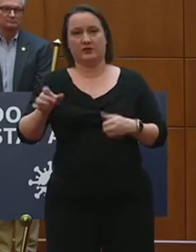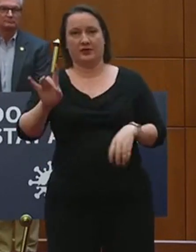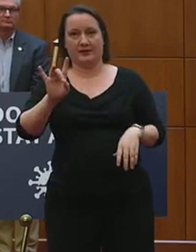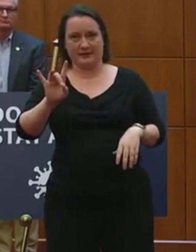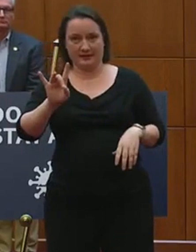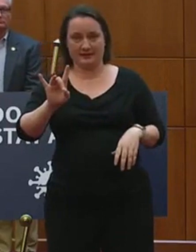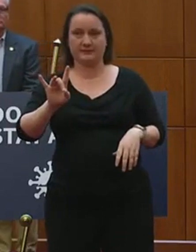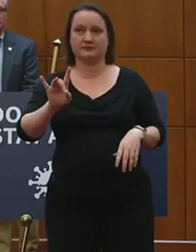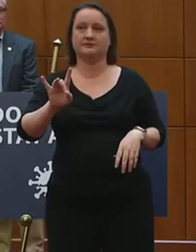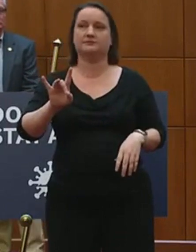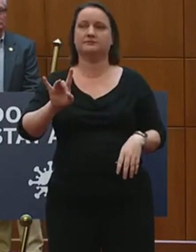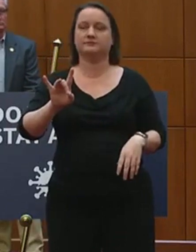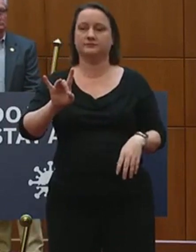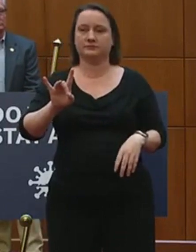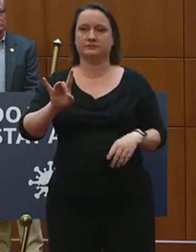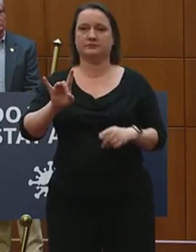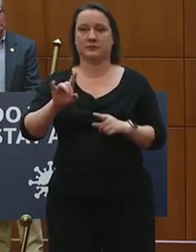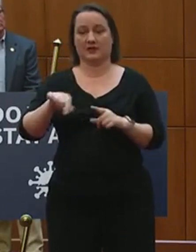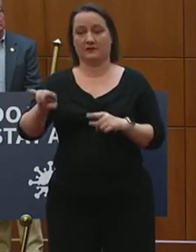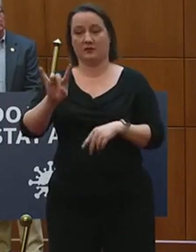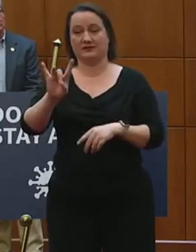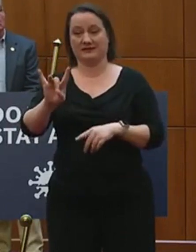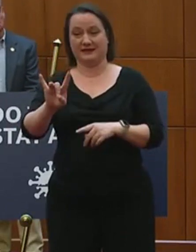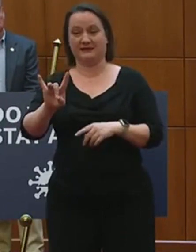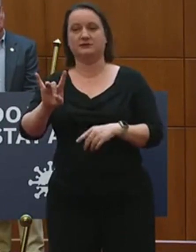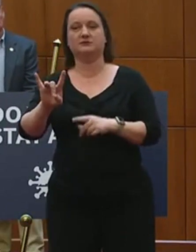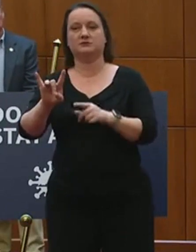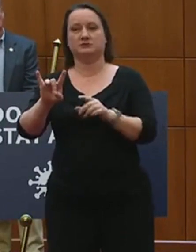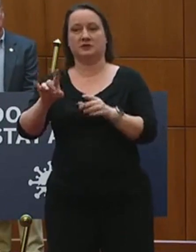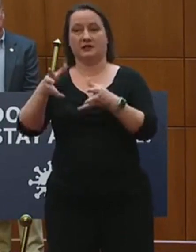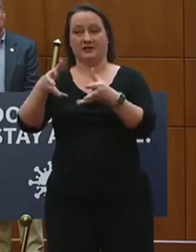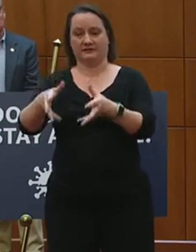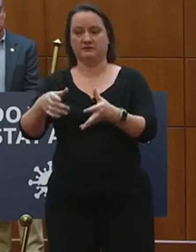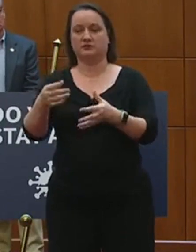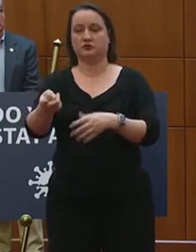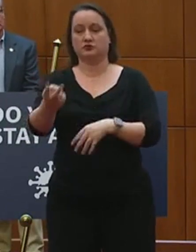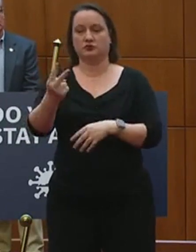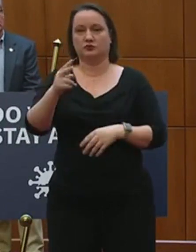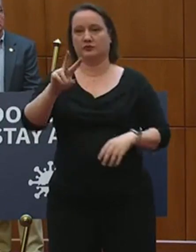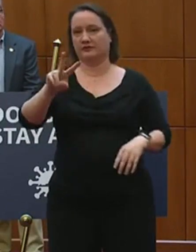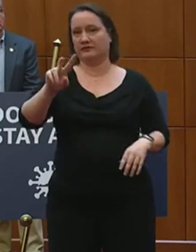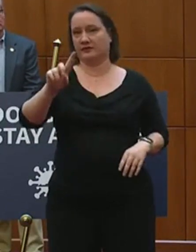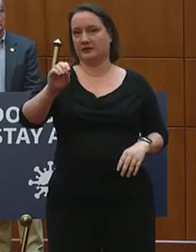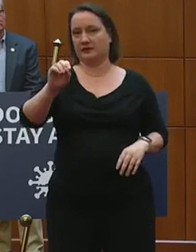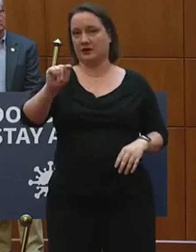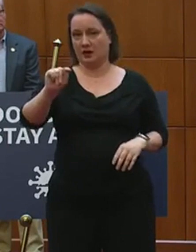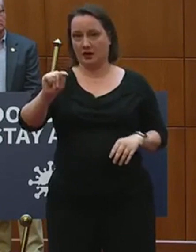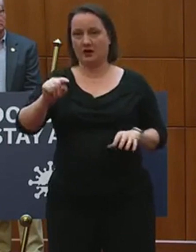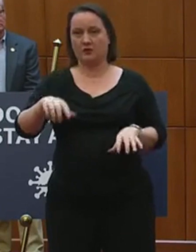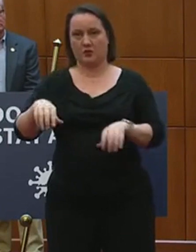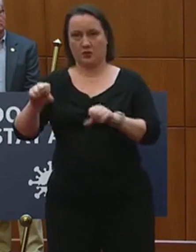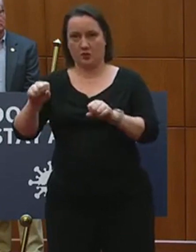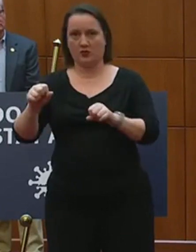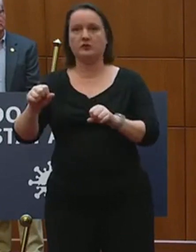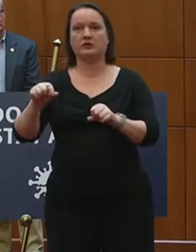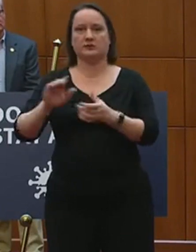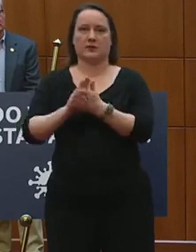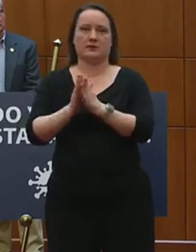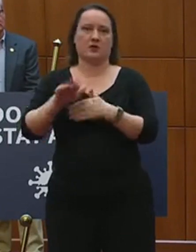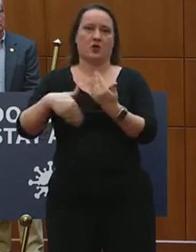and of those 8 remaining, 2 are VDOT owned, so we're moving those to all